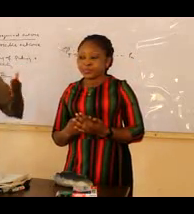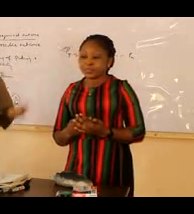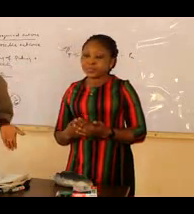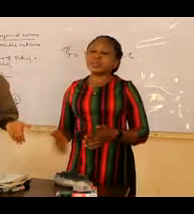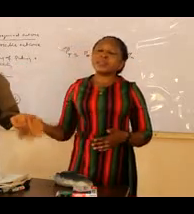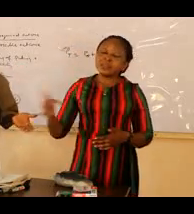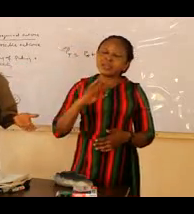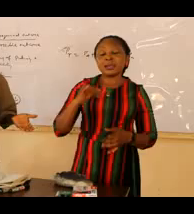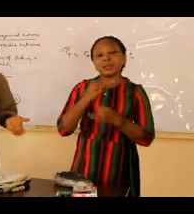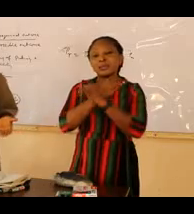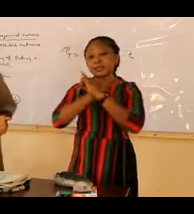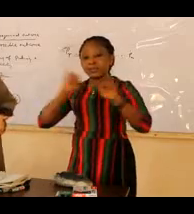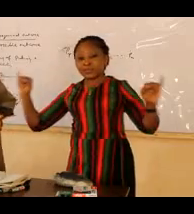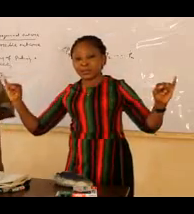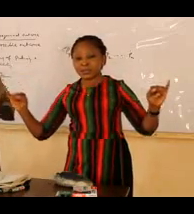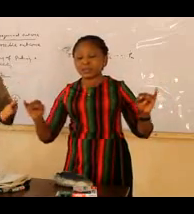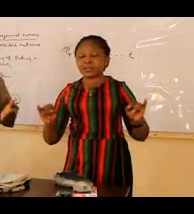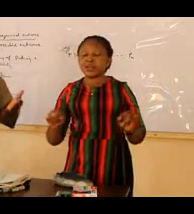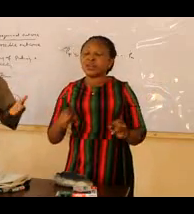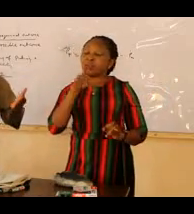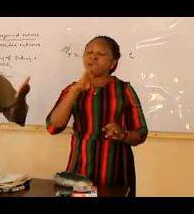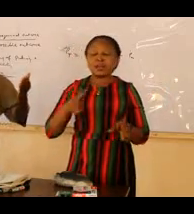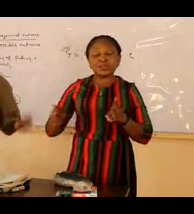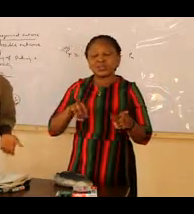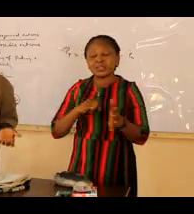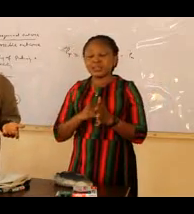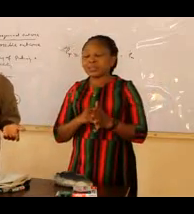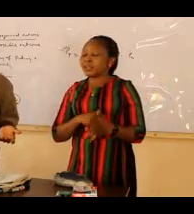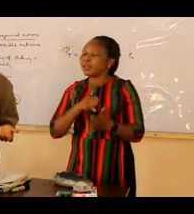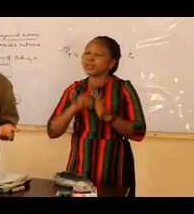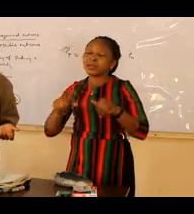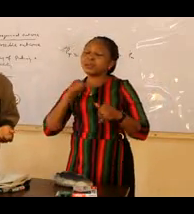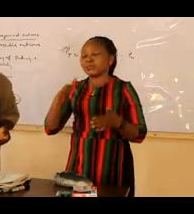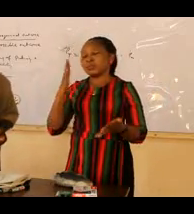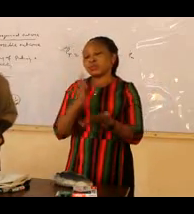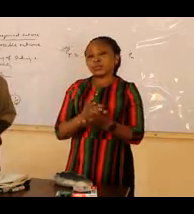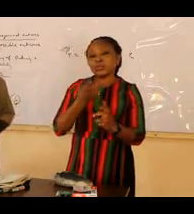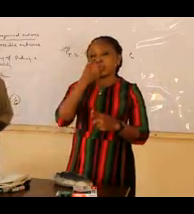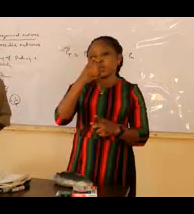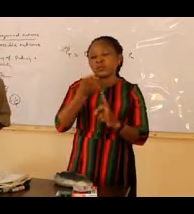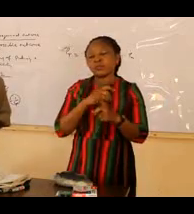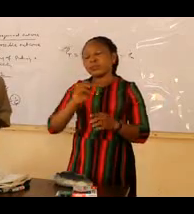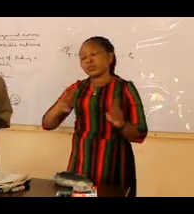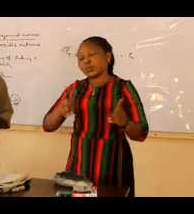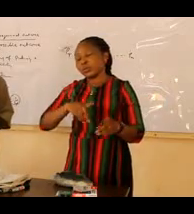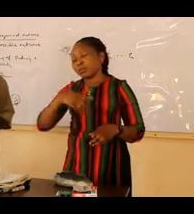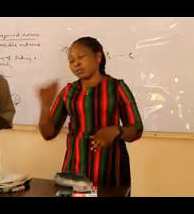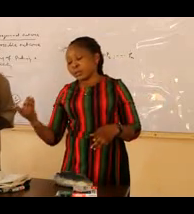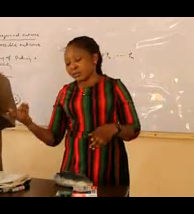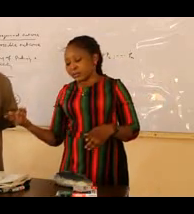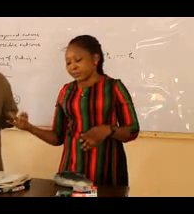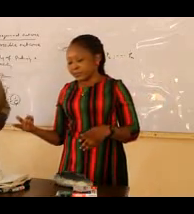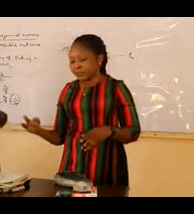mutually independent. That you are doing that, not prevent from doing the other. So in this case, use what we